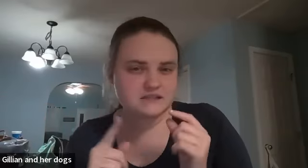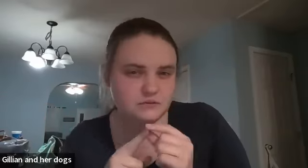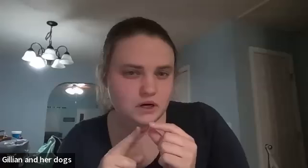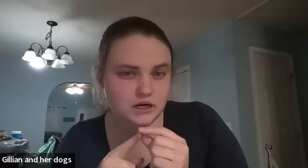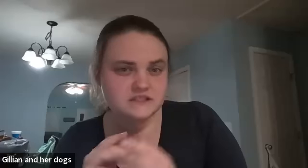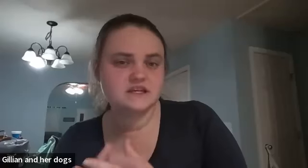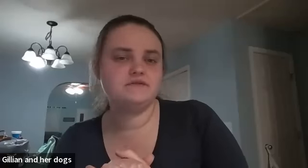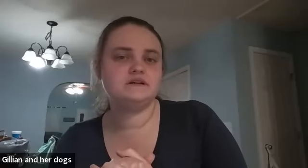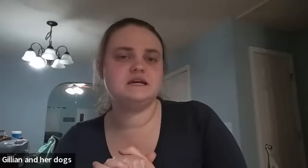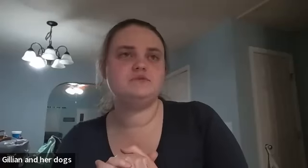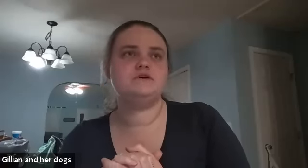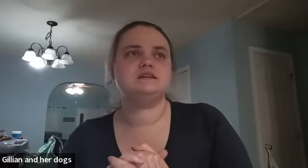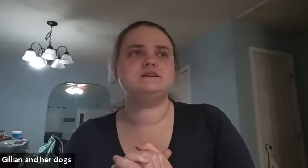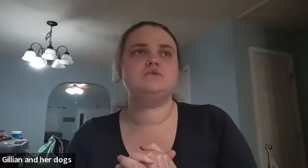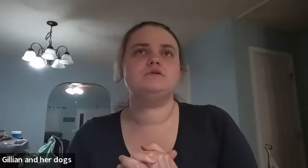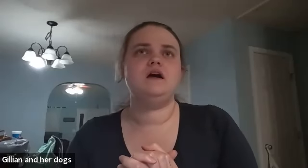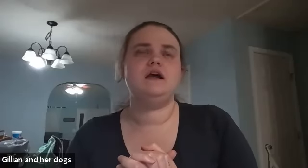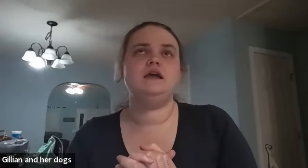of words, like for example, if you're asking more like